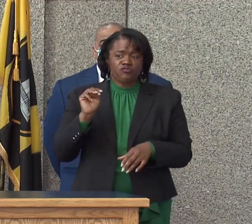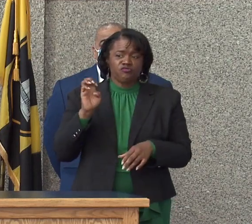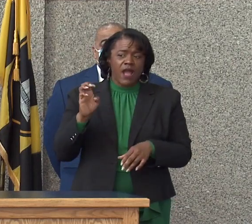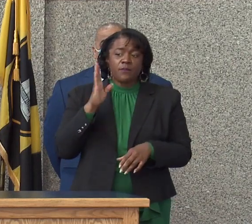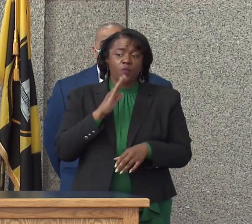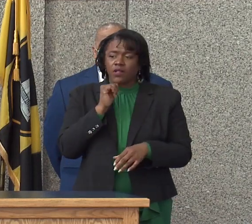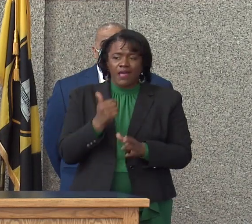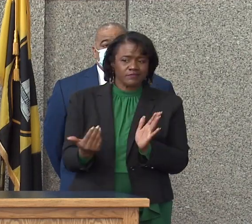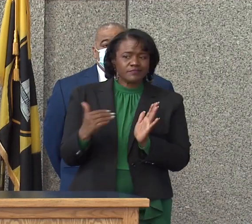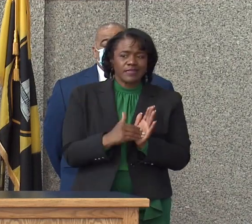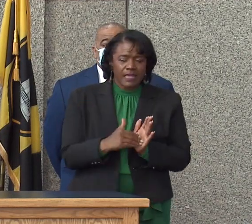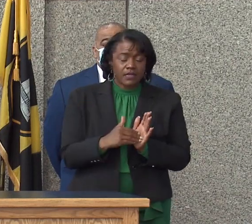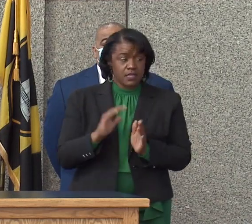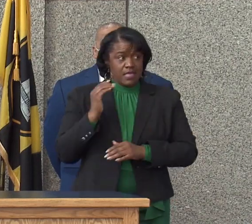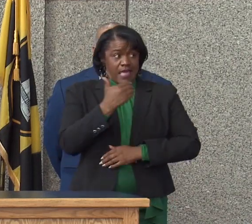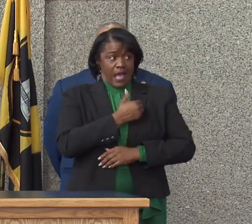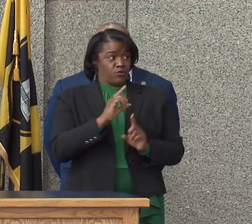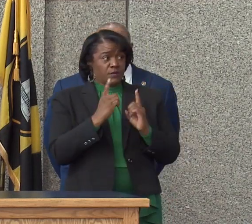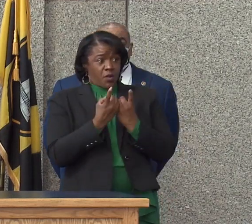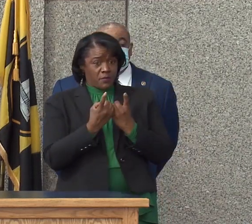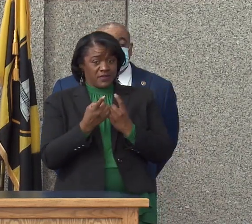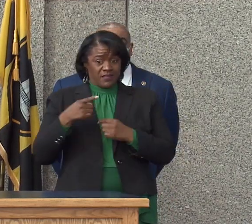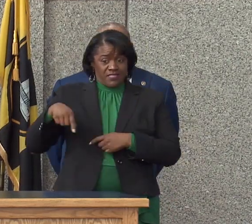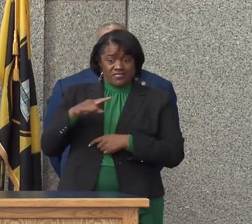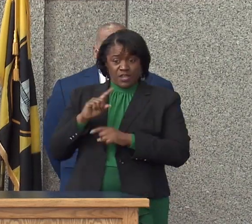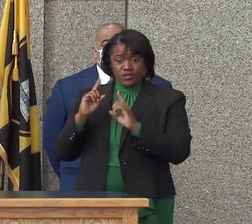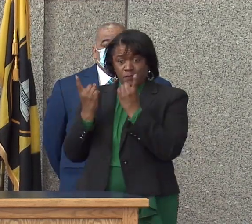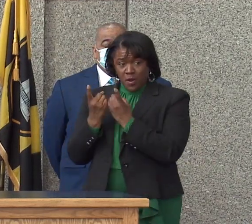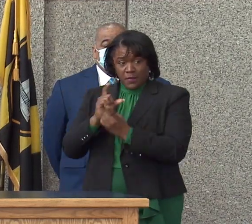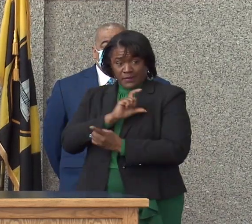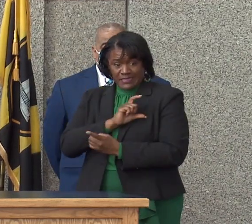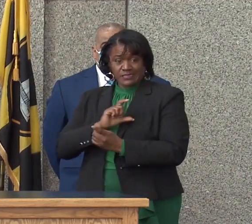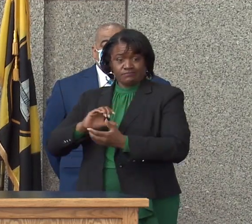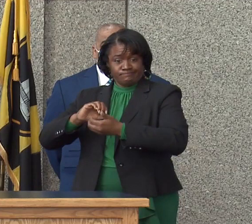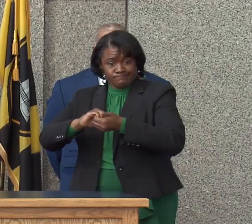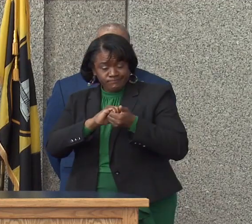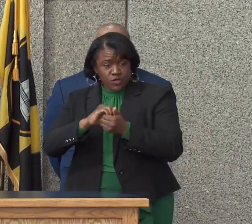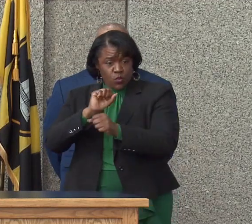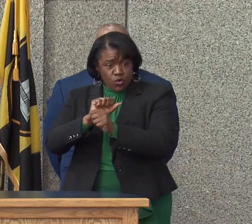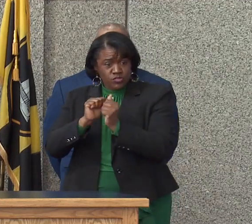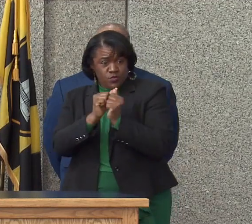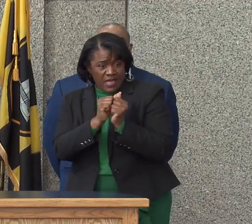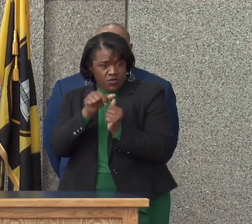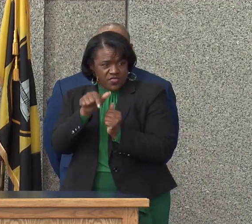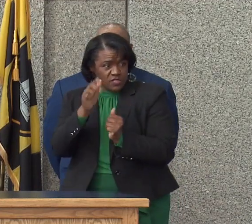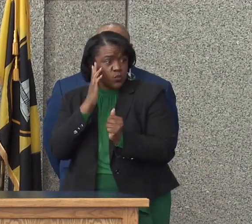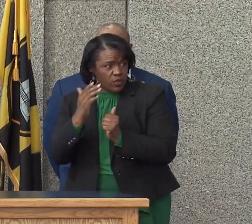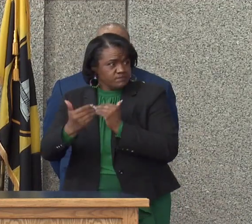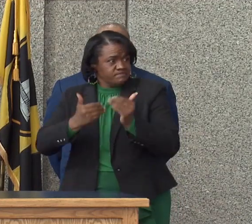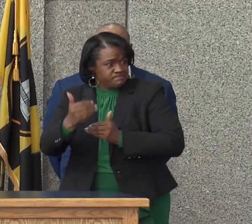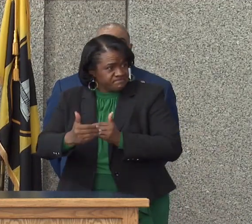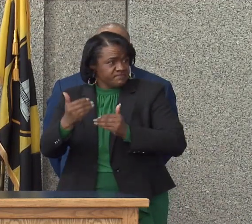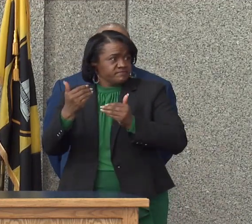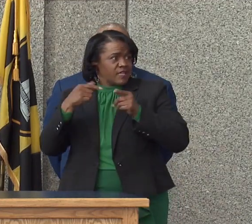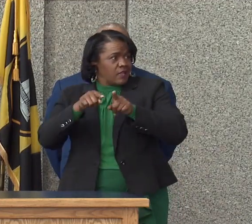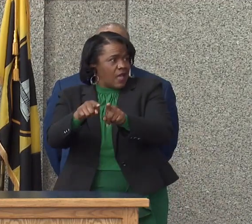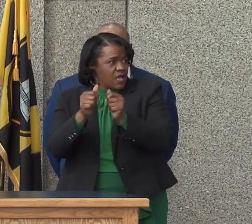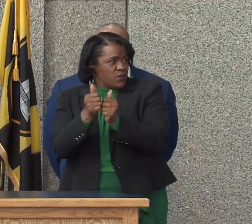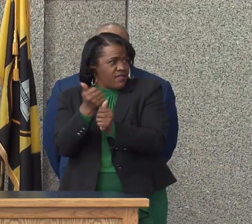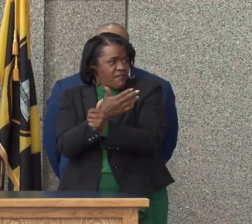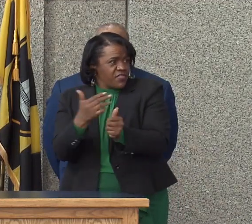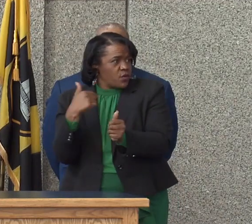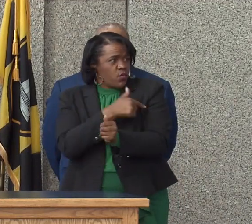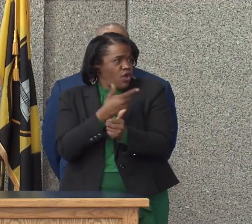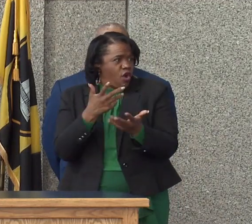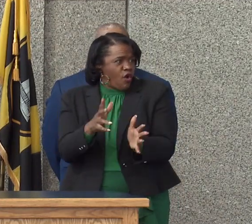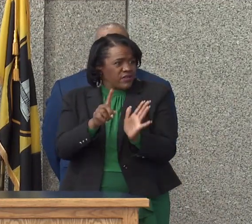police department and the state's attorney's office work together already around cases. This will fall in line with how we already work with them in our investigative